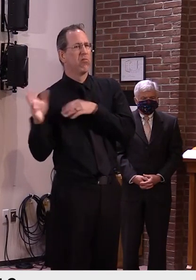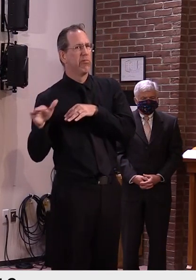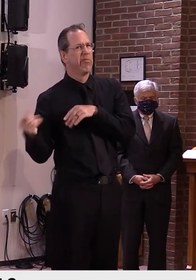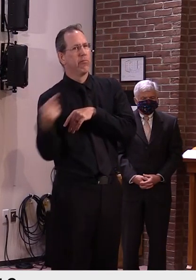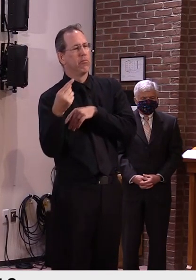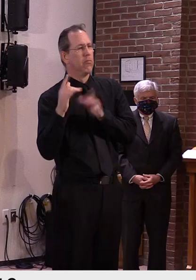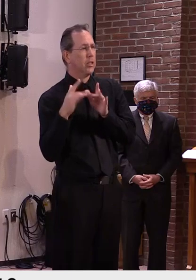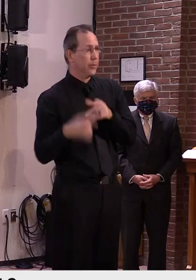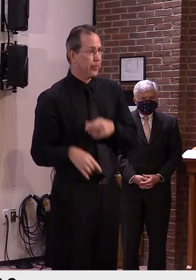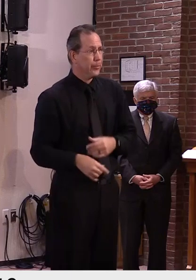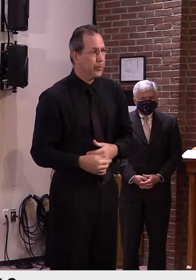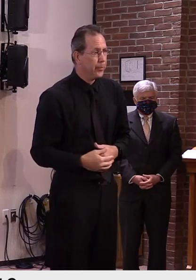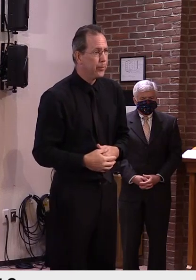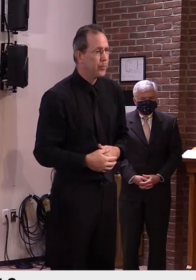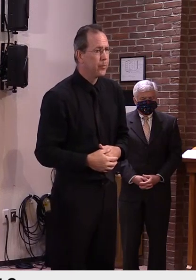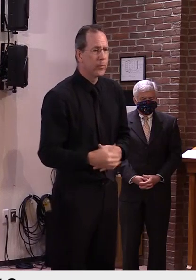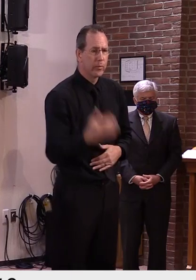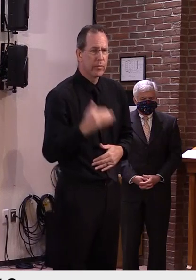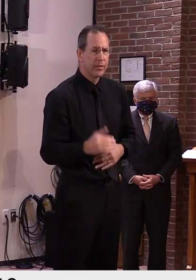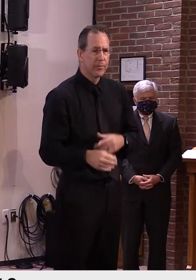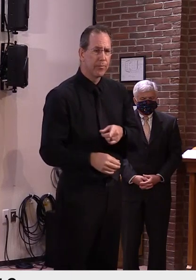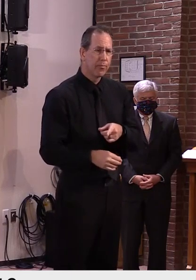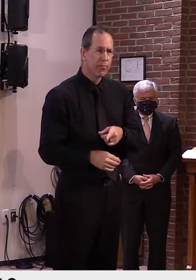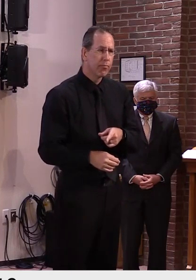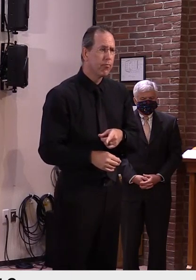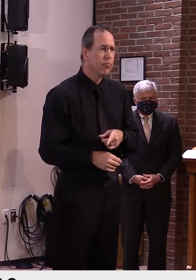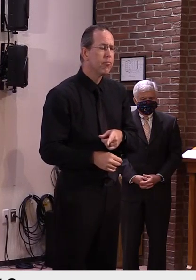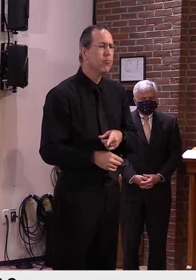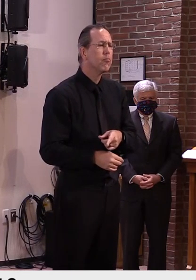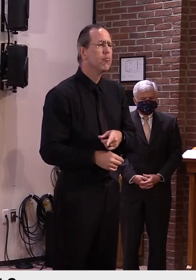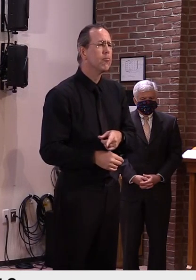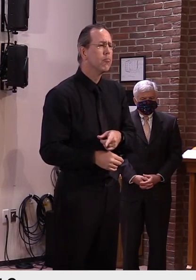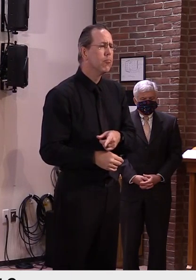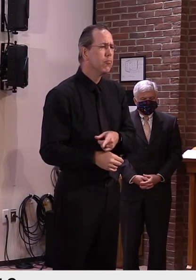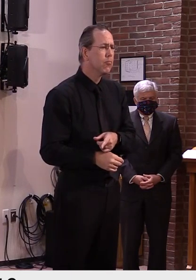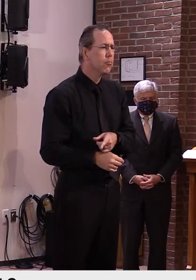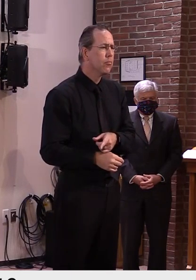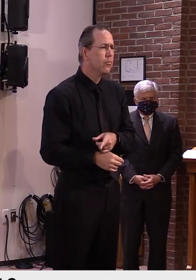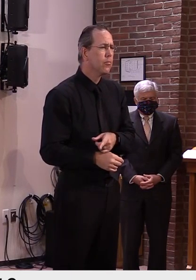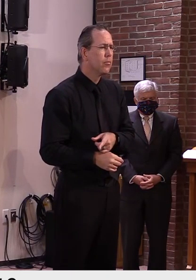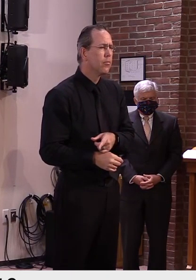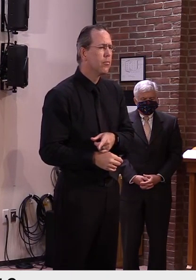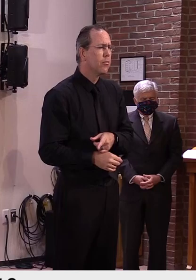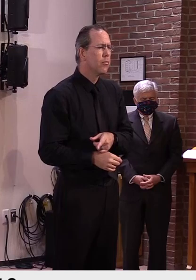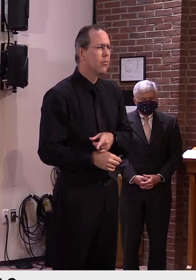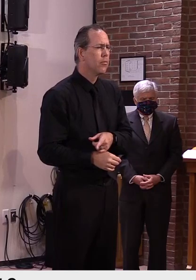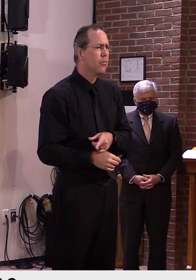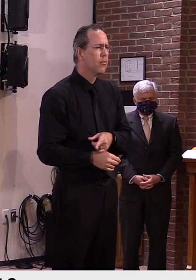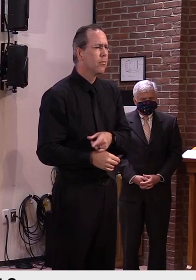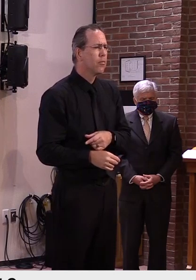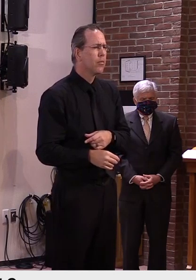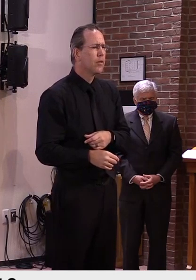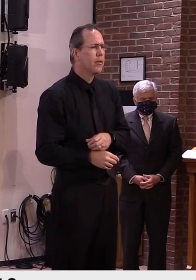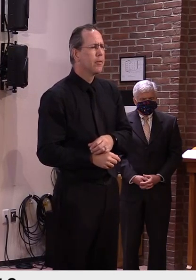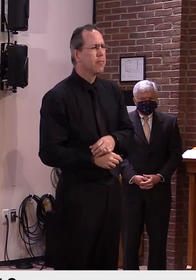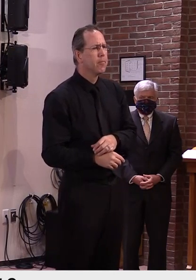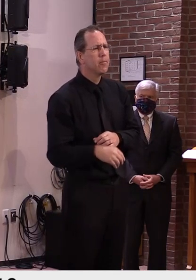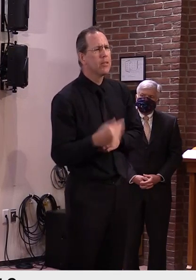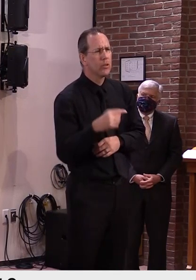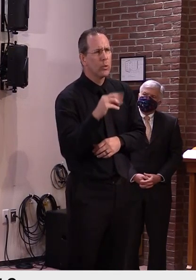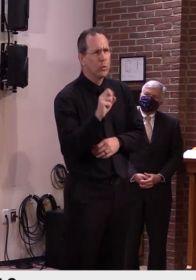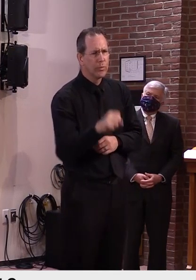Stuart Ledbetter is on the line now. Yeah, thanks, Rebecca. A question about the BPR PBS poll